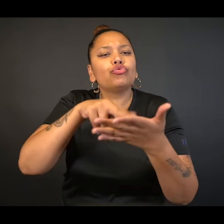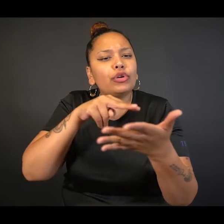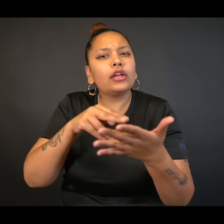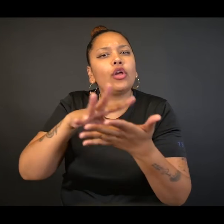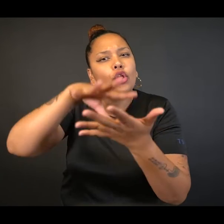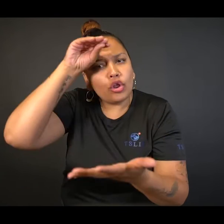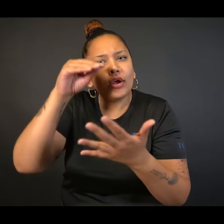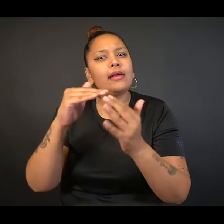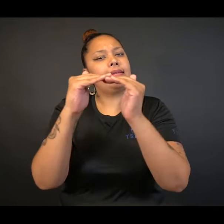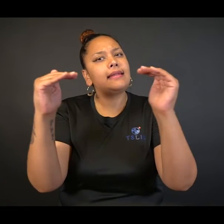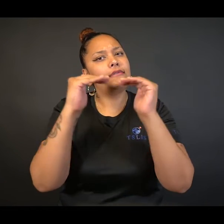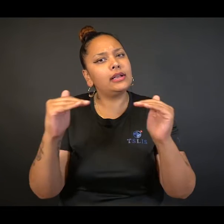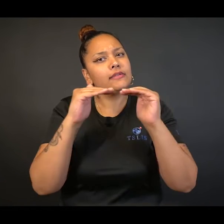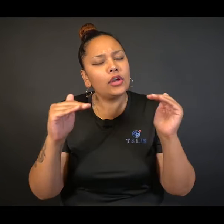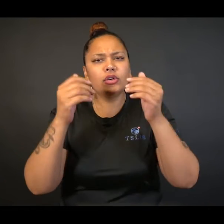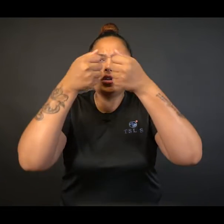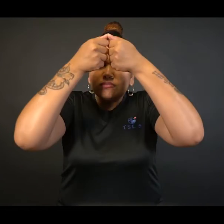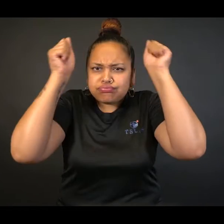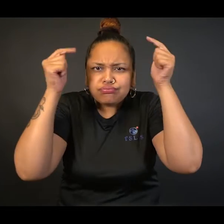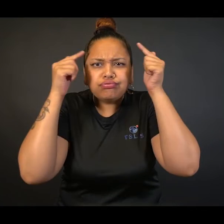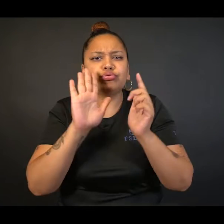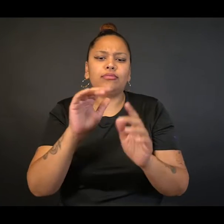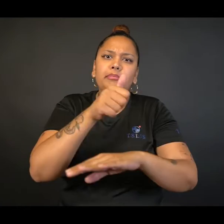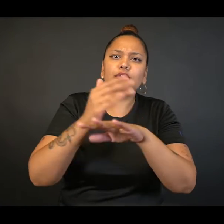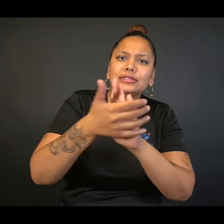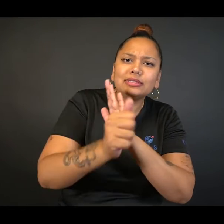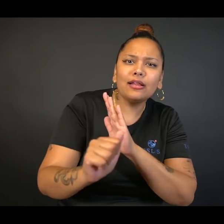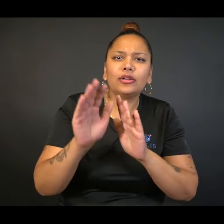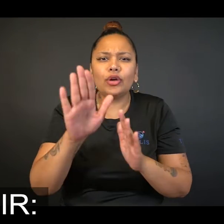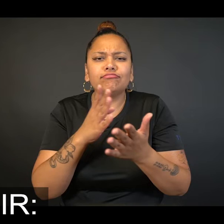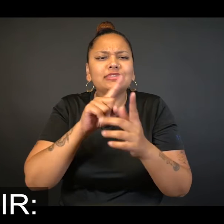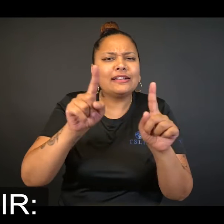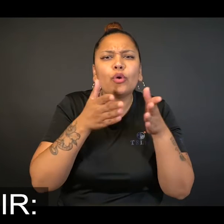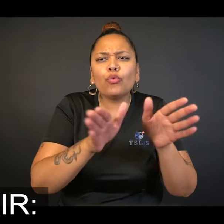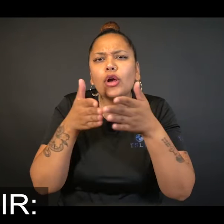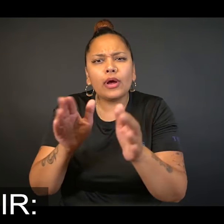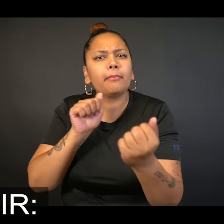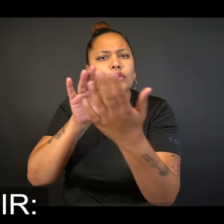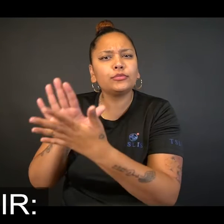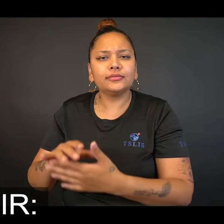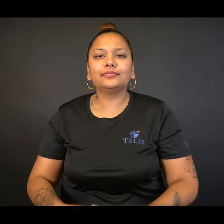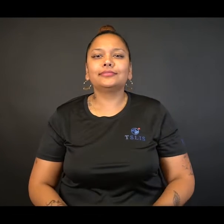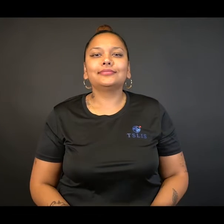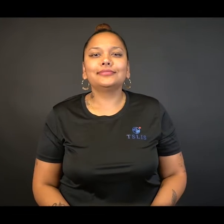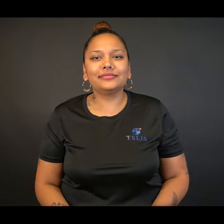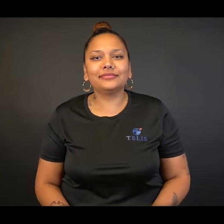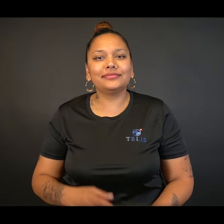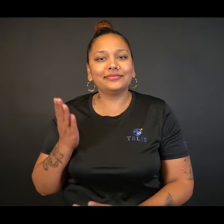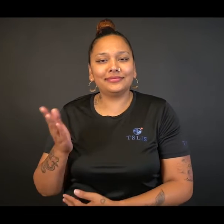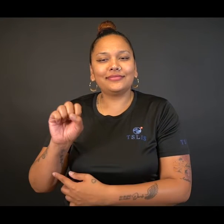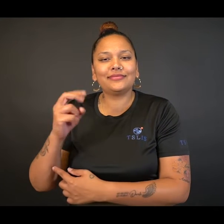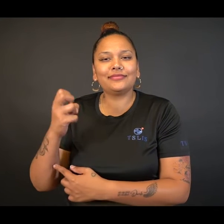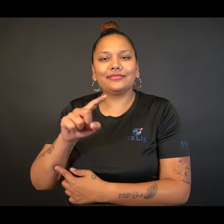This is Shiza Amir. I have long black wavy hair and round